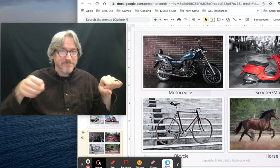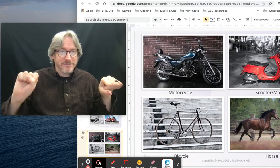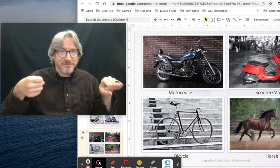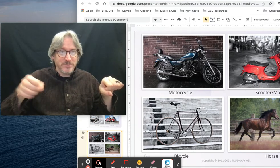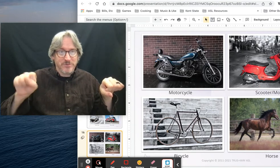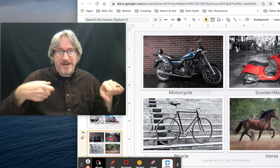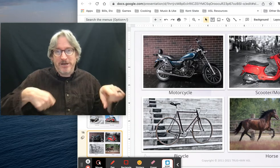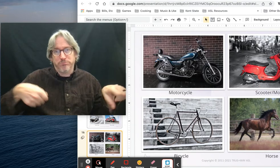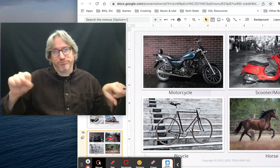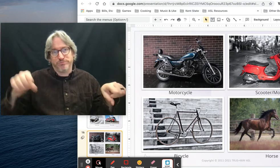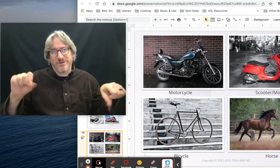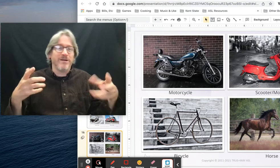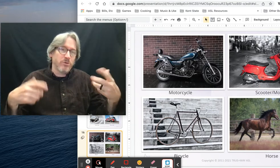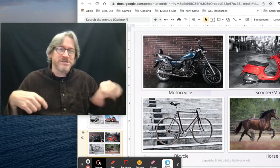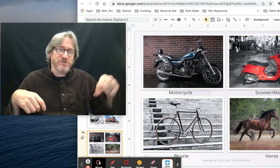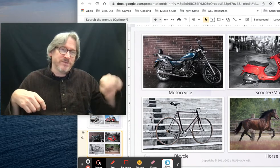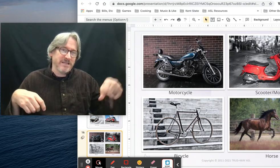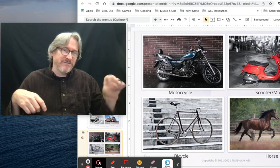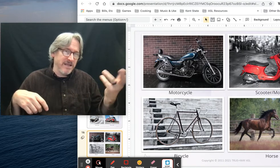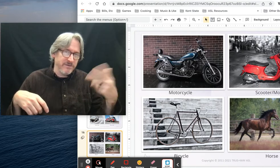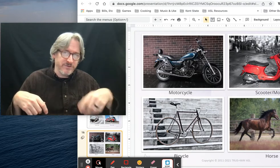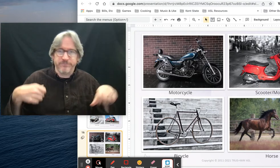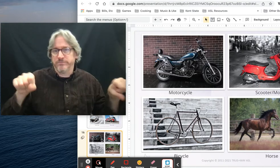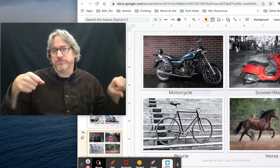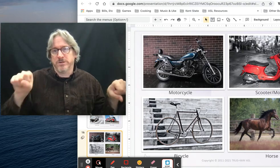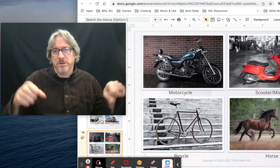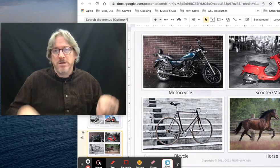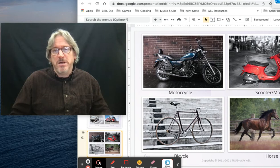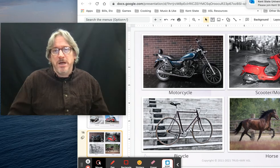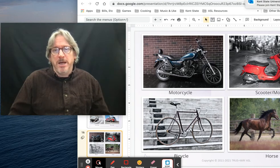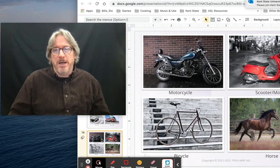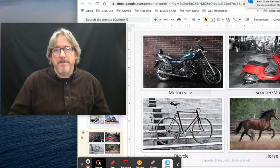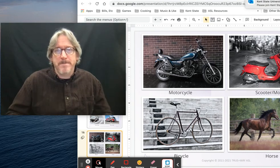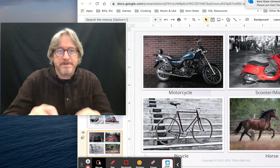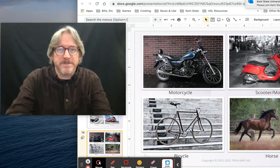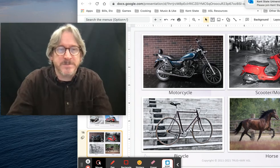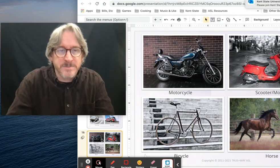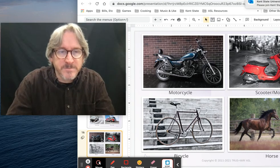hand. So with the right hand. Or I suppose with the left hand. If you're,